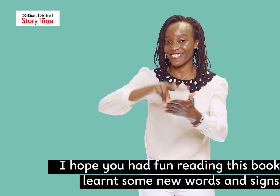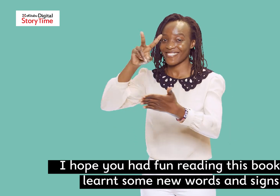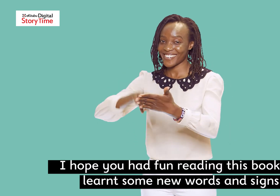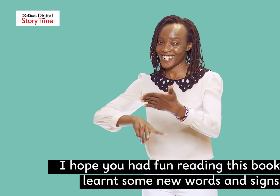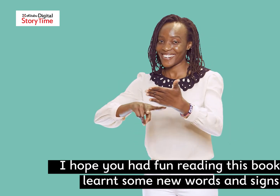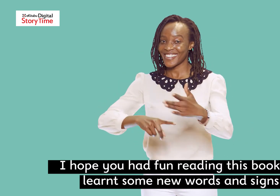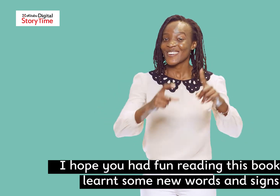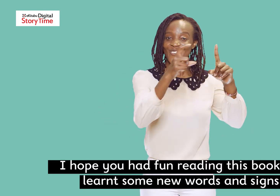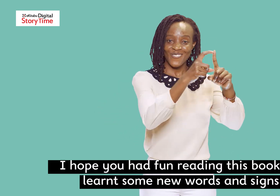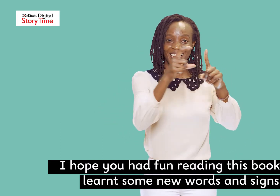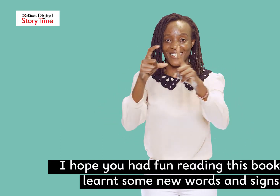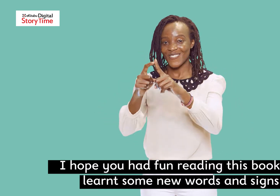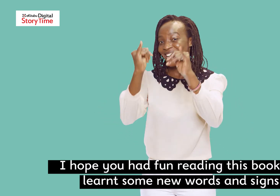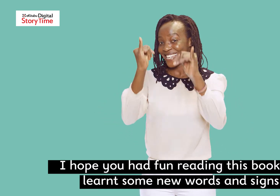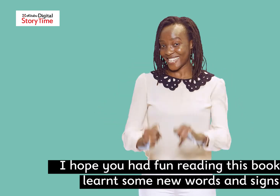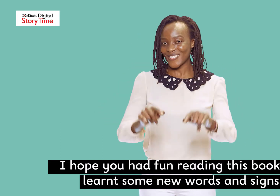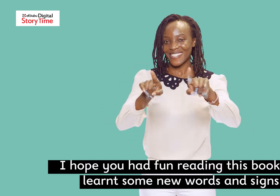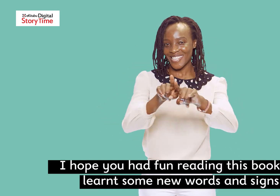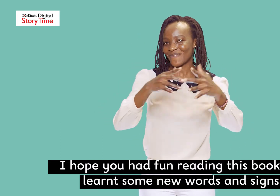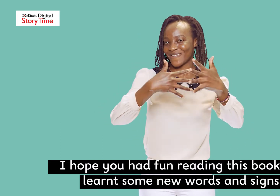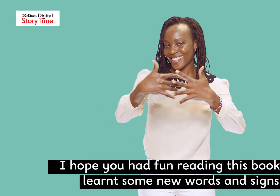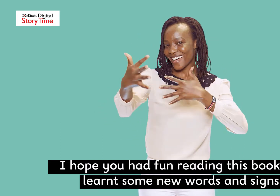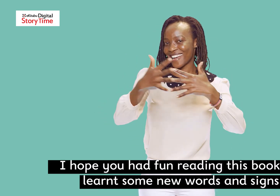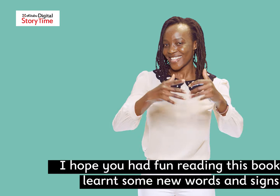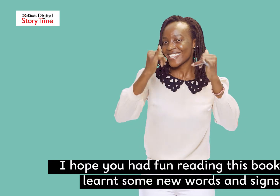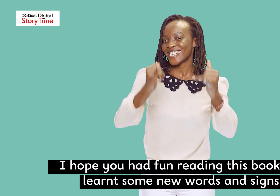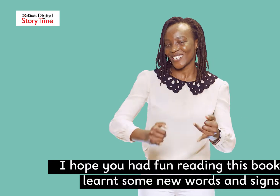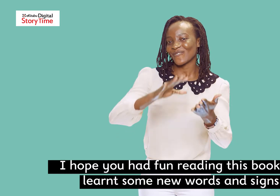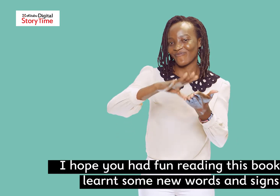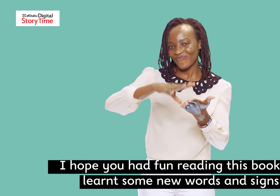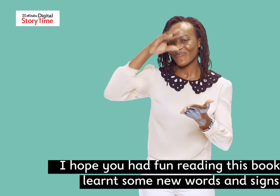I hope you had fun reading this book and learned some new words and signs.